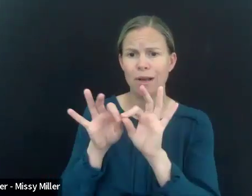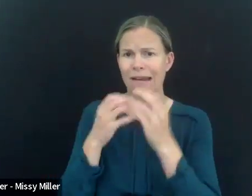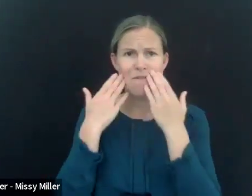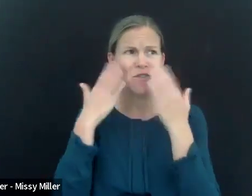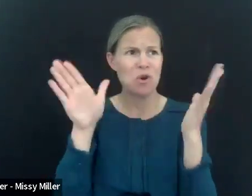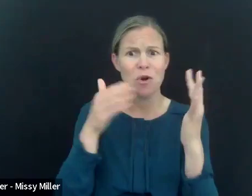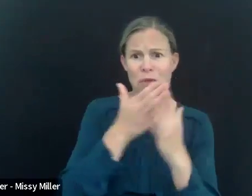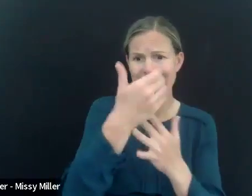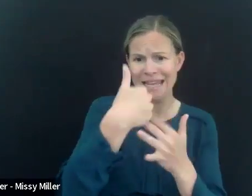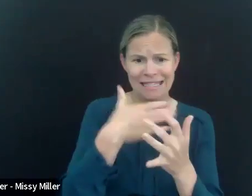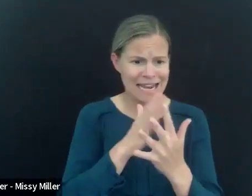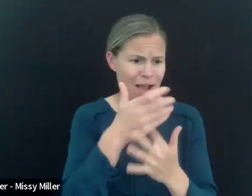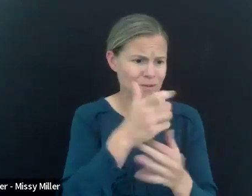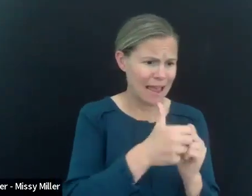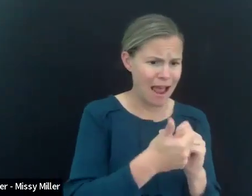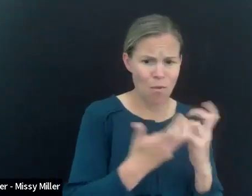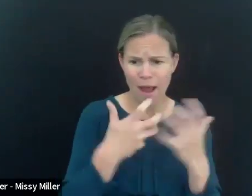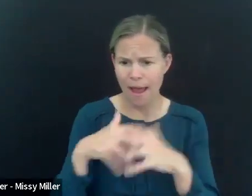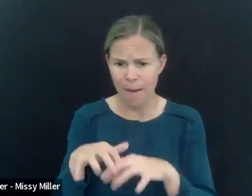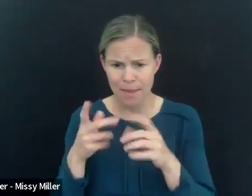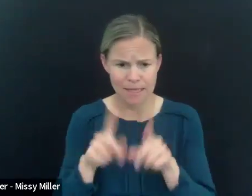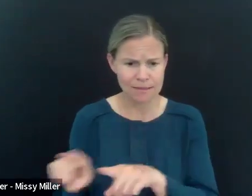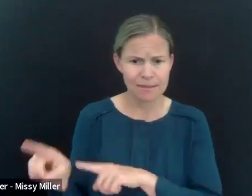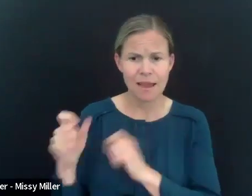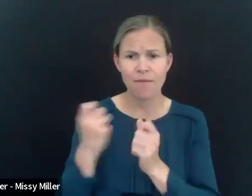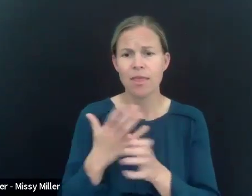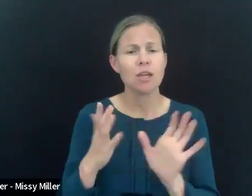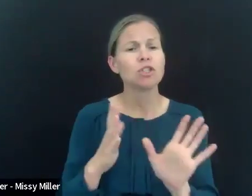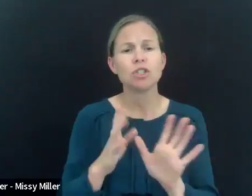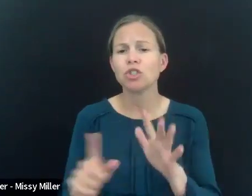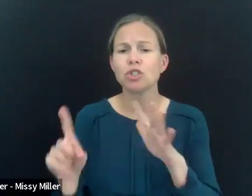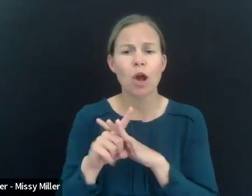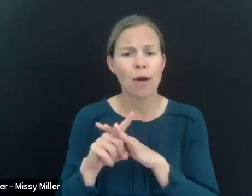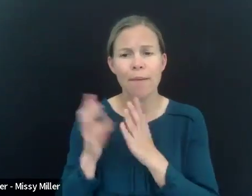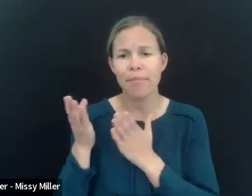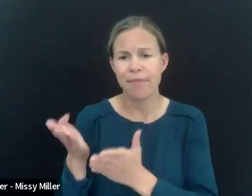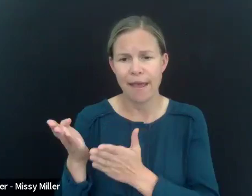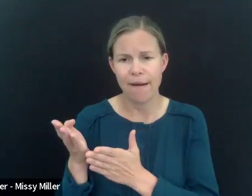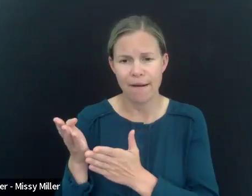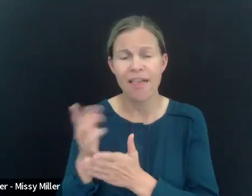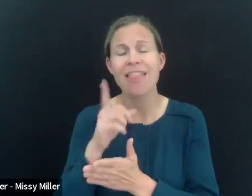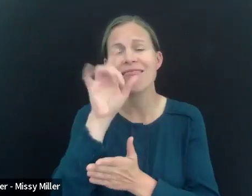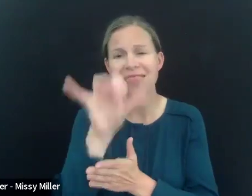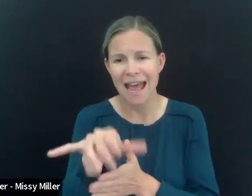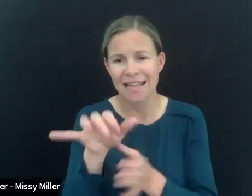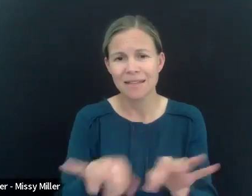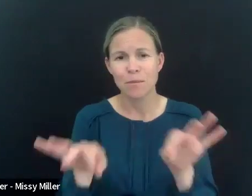outs, start showing up, because just you being in the space matters. People begin to pay attention.